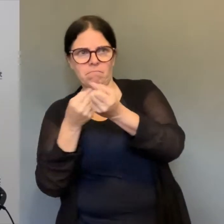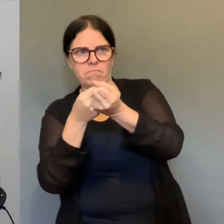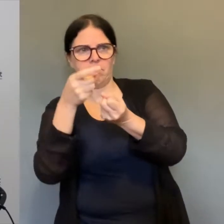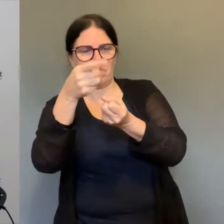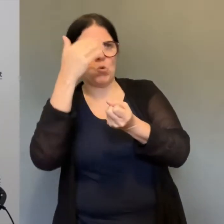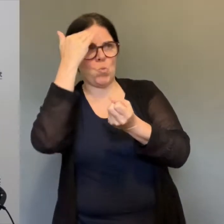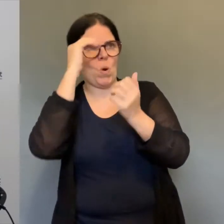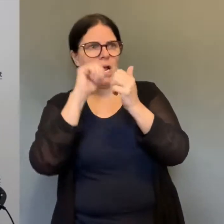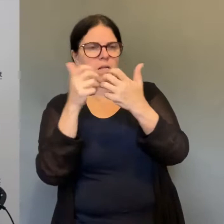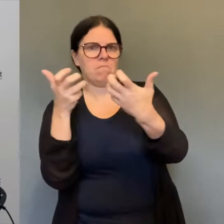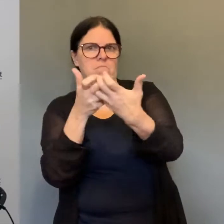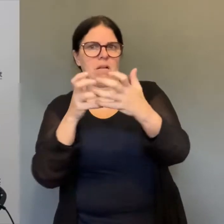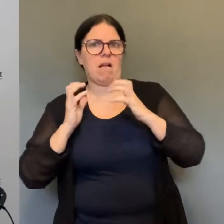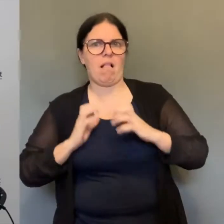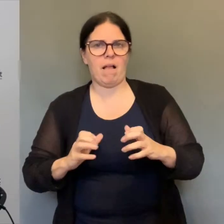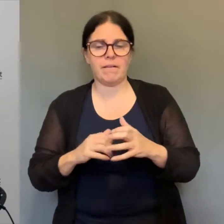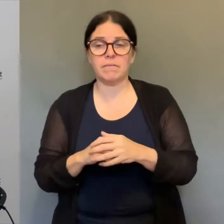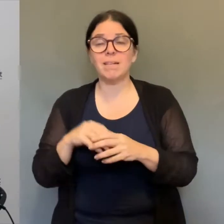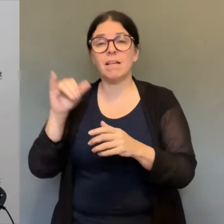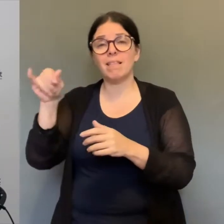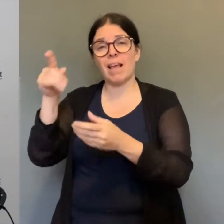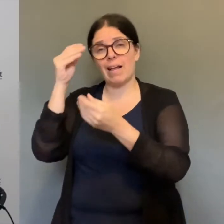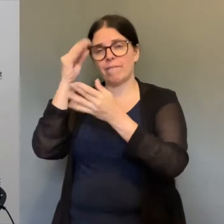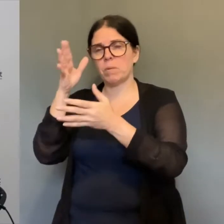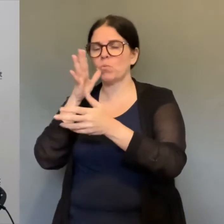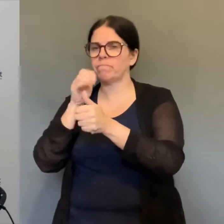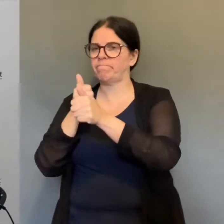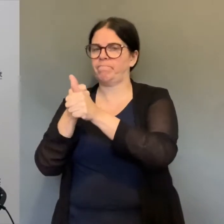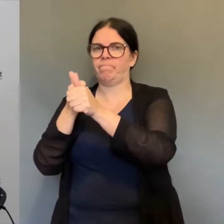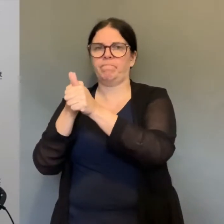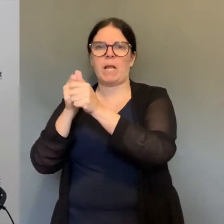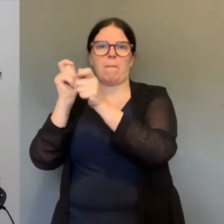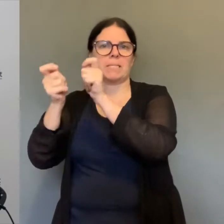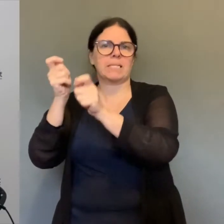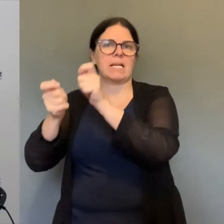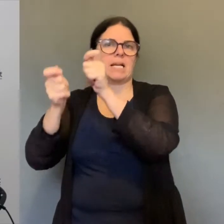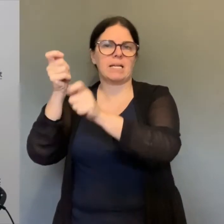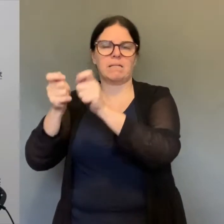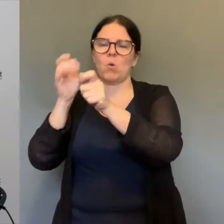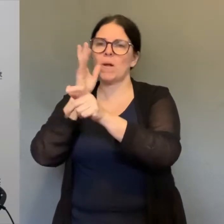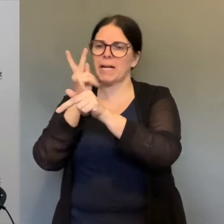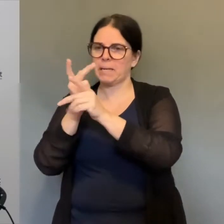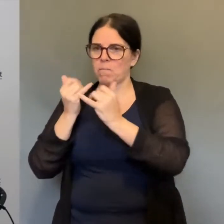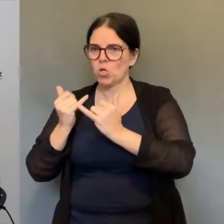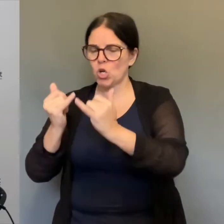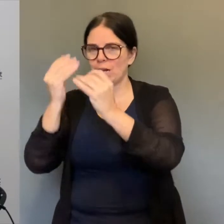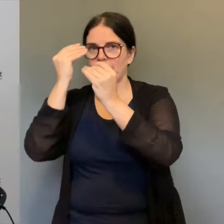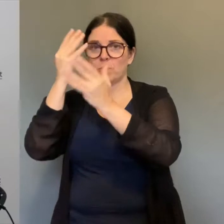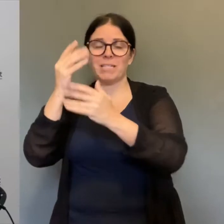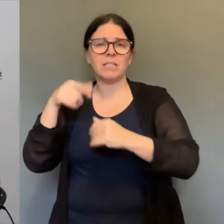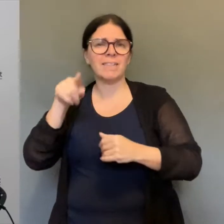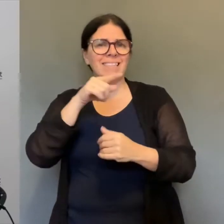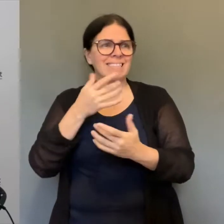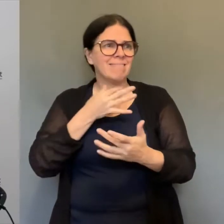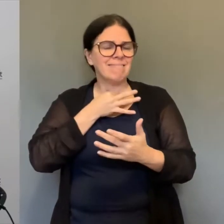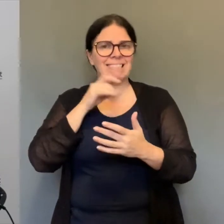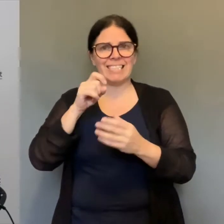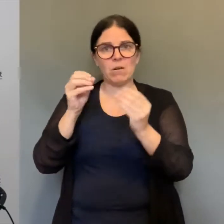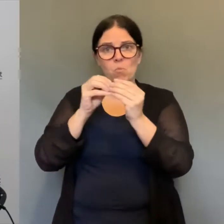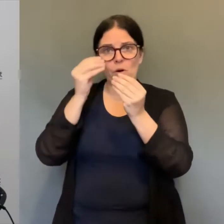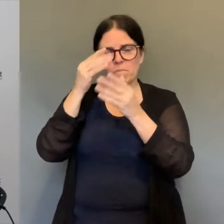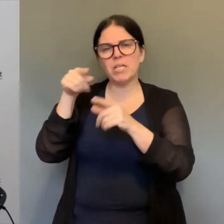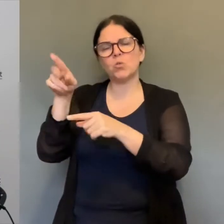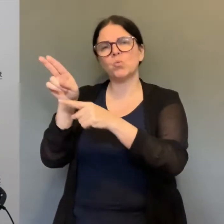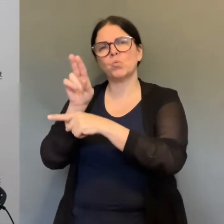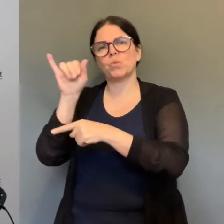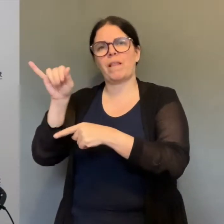holy month for Muslim. Similar to my urgings during Easter and Passover, I ask everyone to follow the practice of physical distancing during